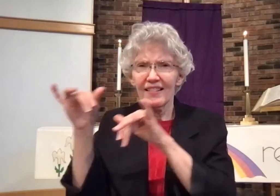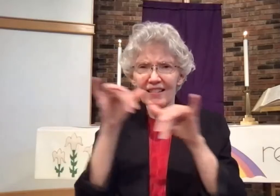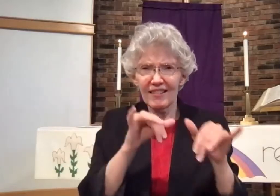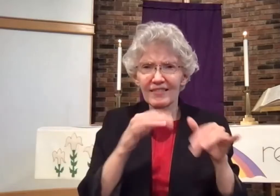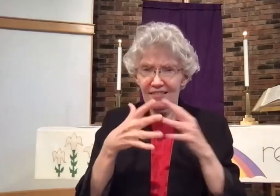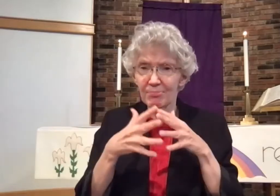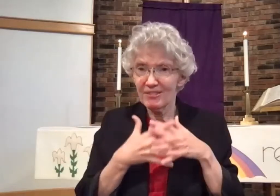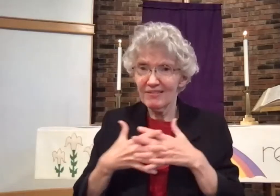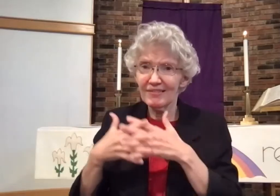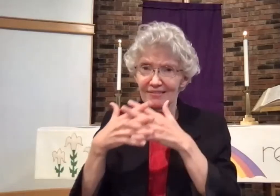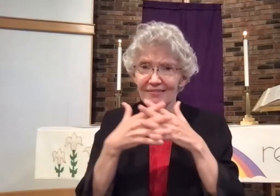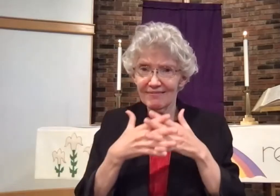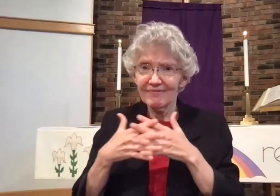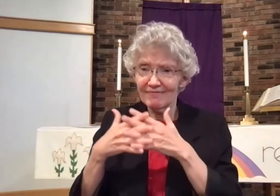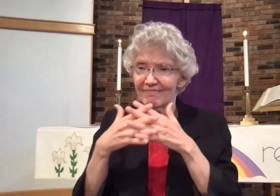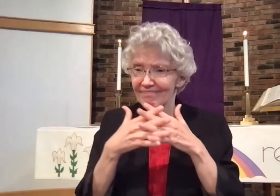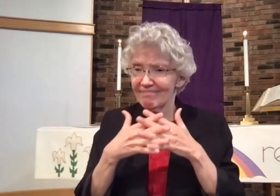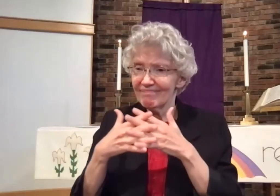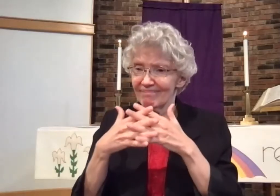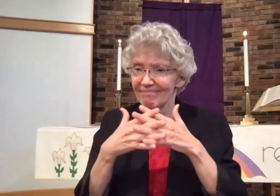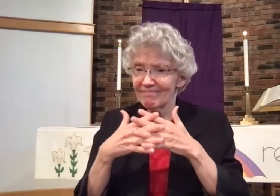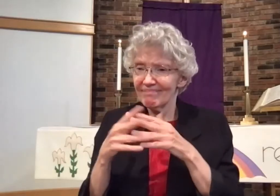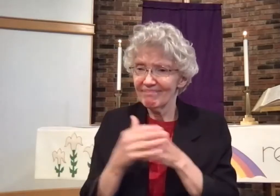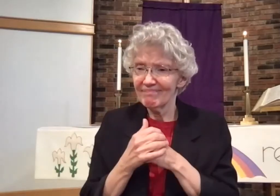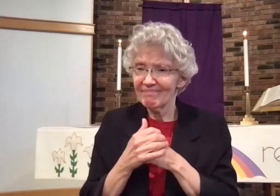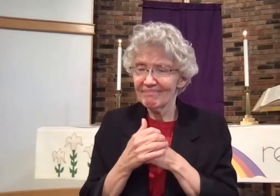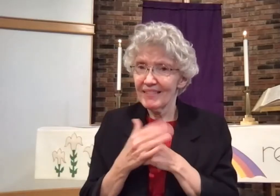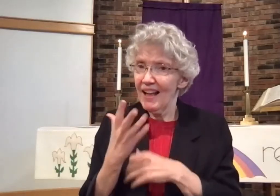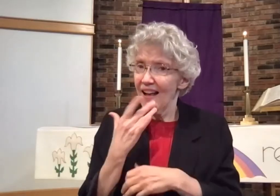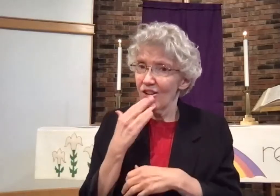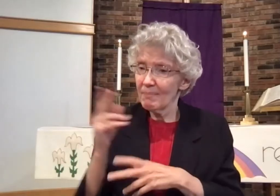As I was thinking about this, I noticed parallels here in our own country.